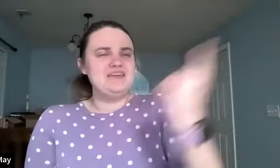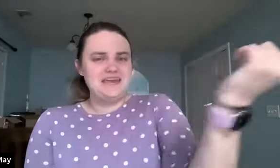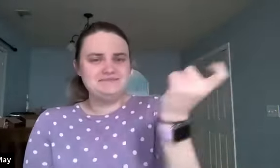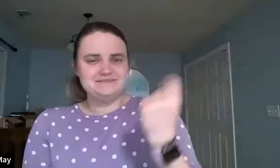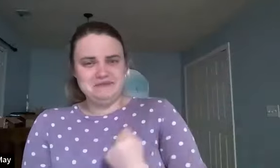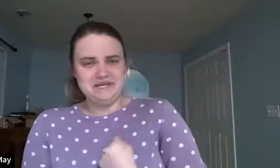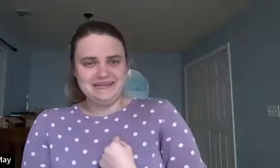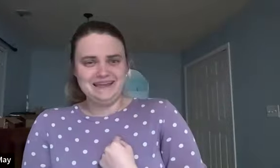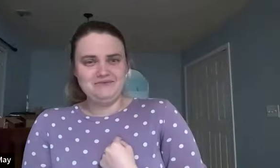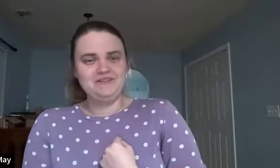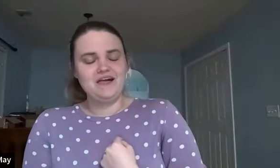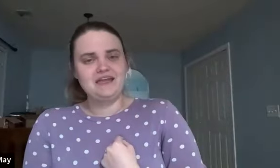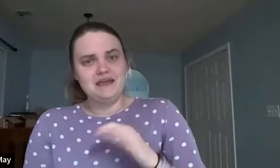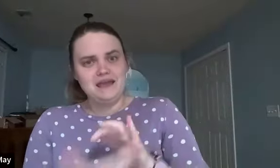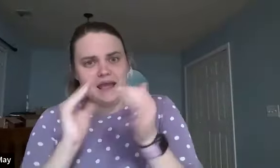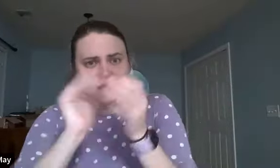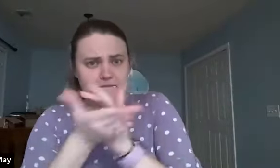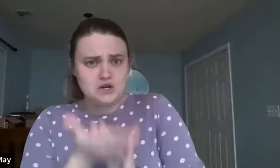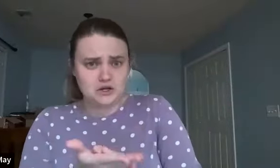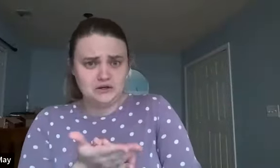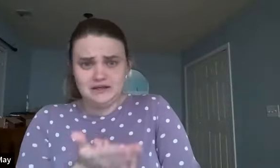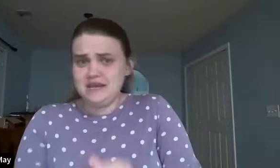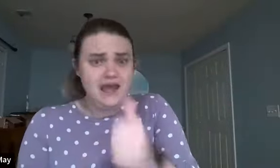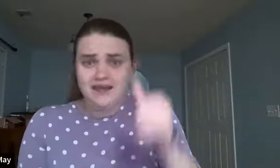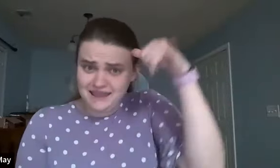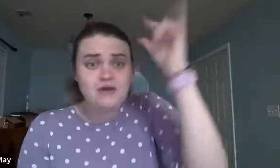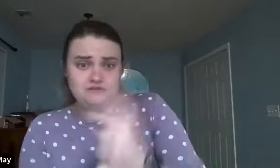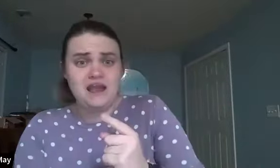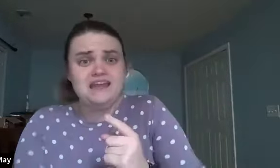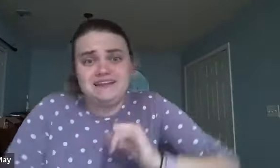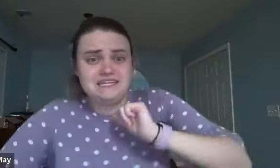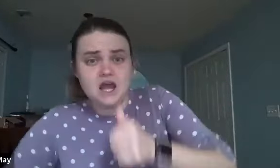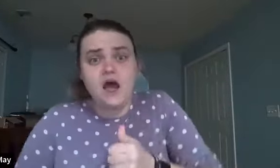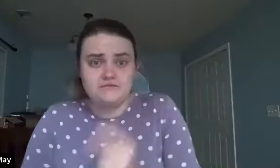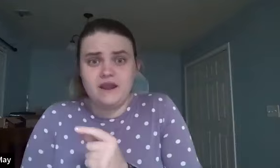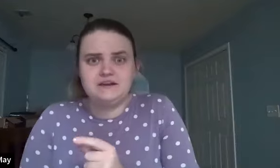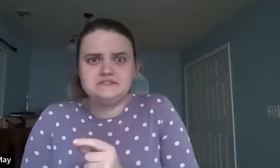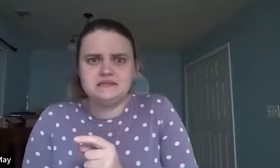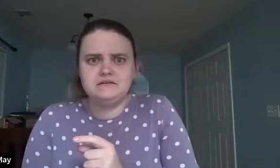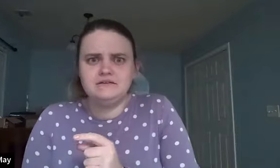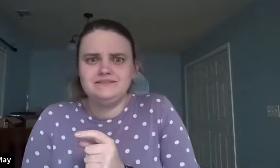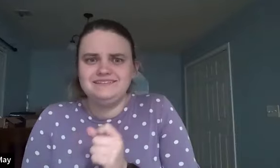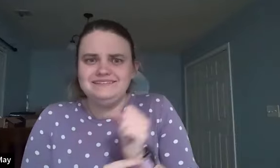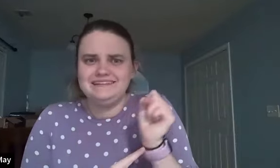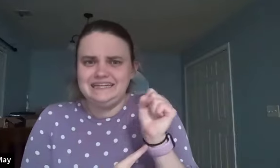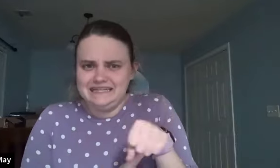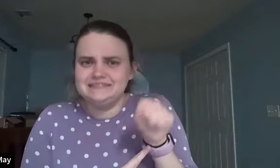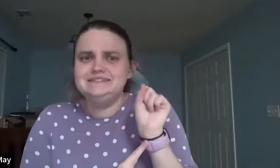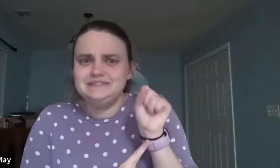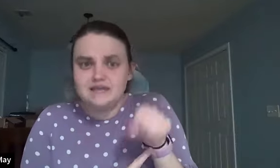came to me and were like, hamburger, not cow, like, right? Like, not, right? And I was like, it is, yes.